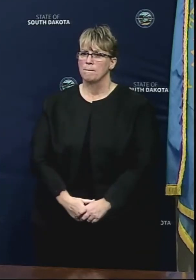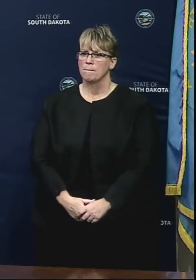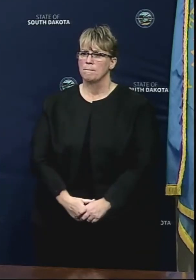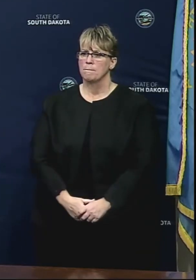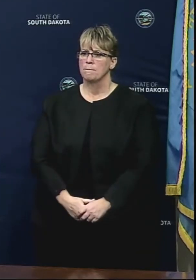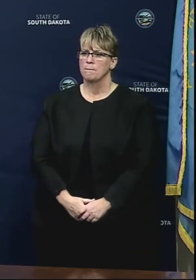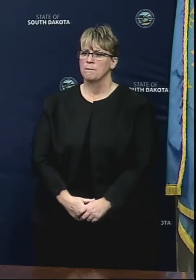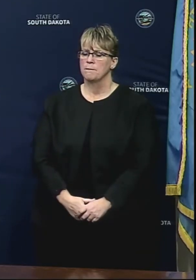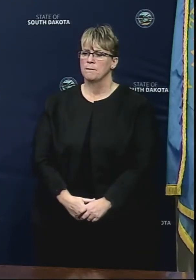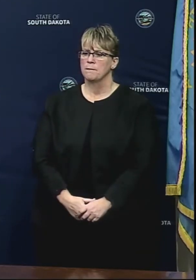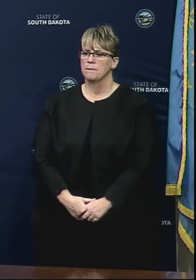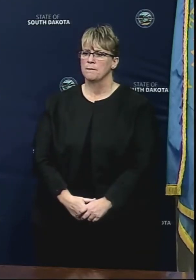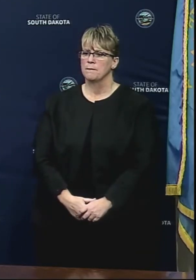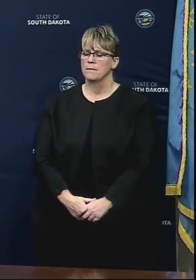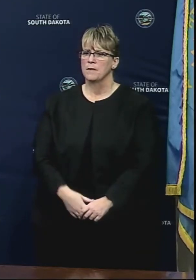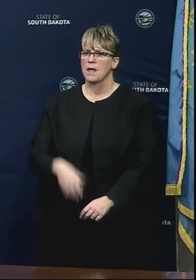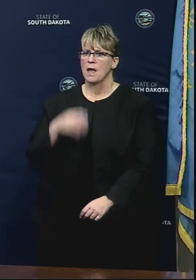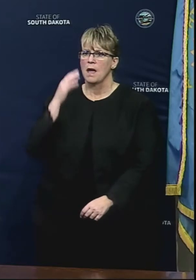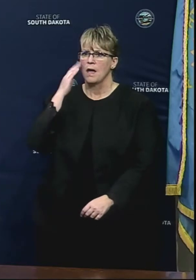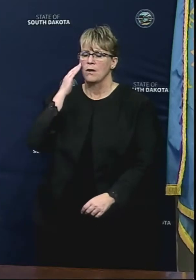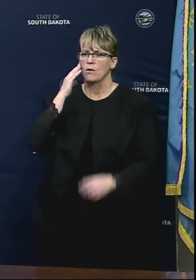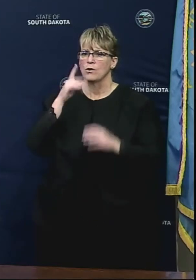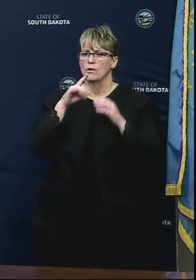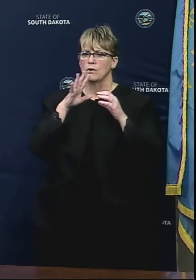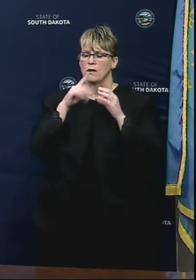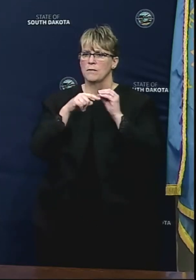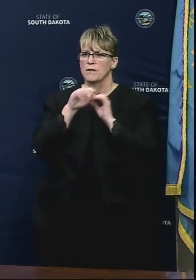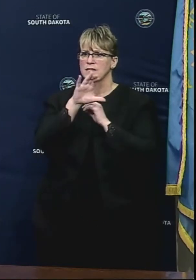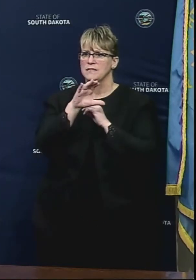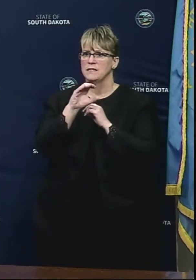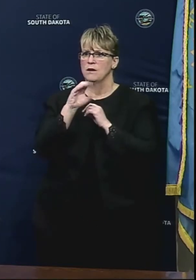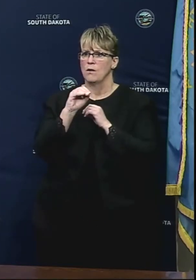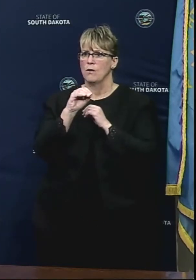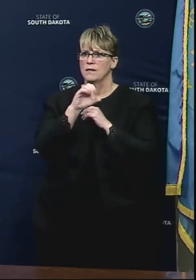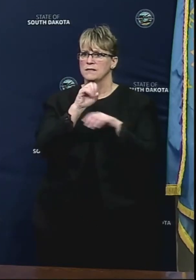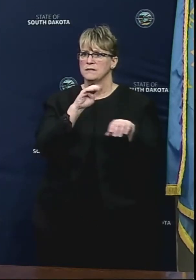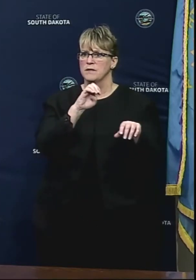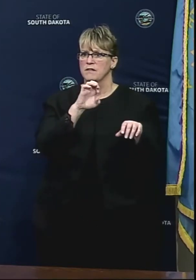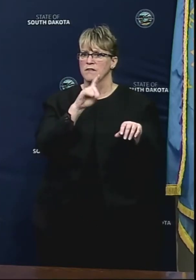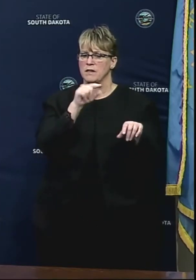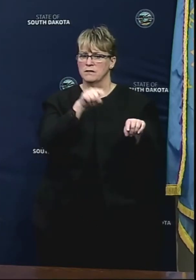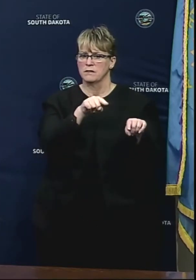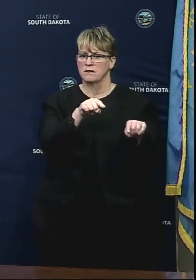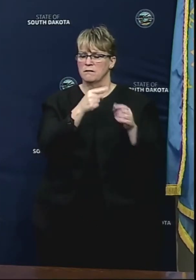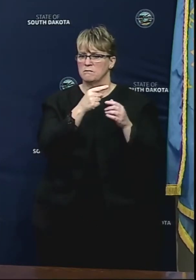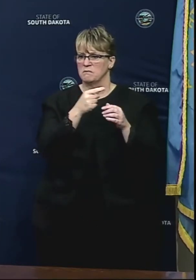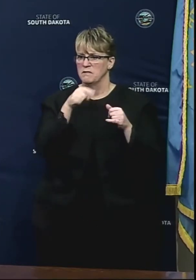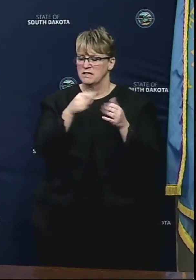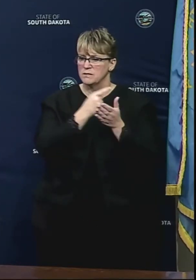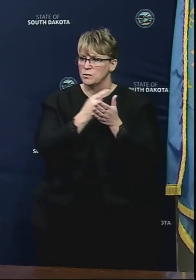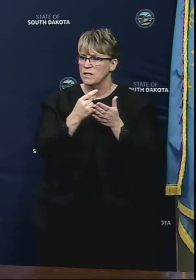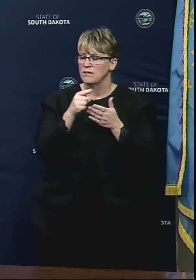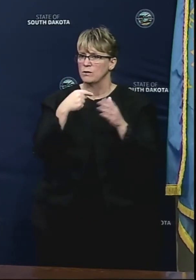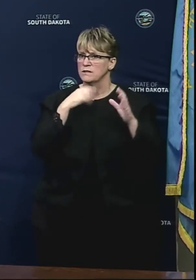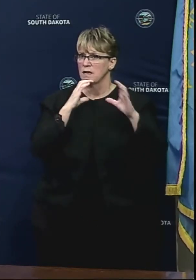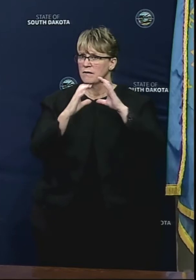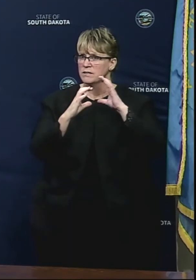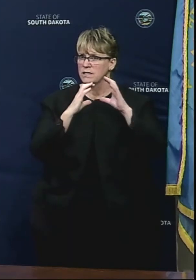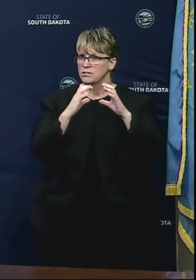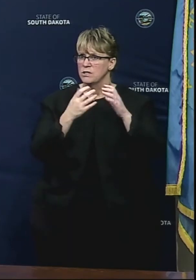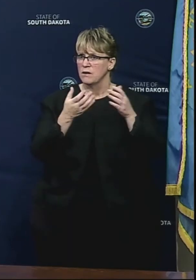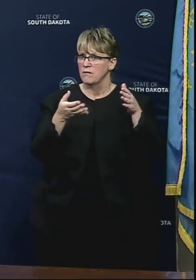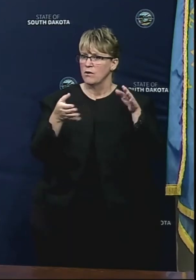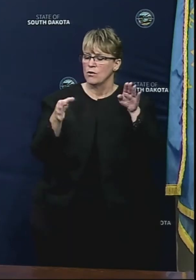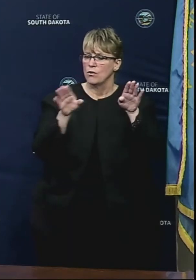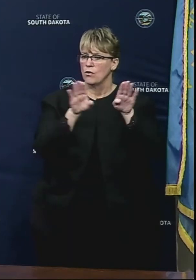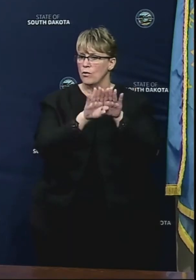I know you've been in contact with the CEO of Smithfield over the last week or so. I'm wondering if in any of those conversations this possibility of closing